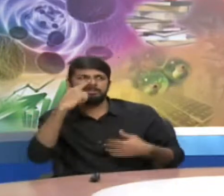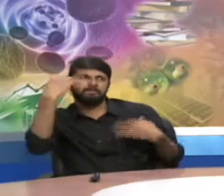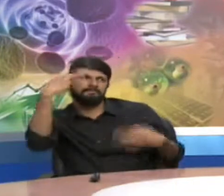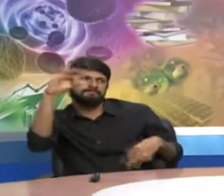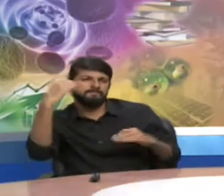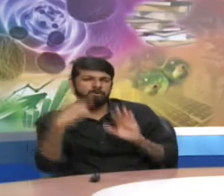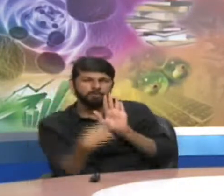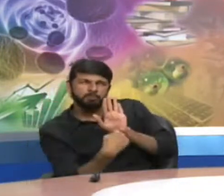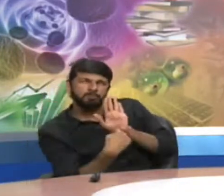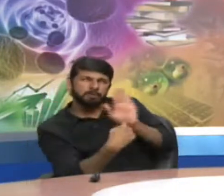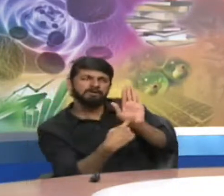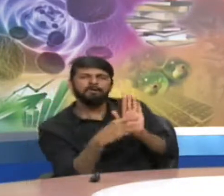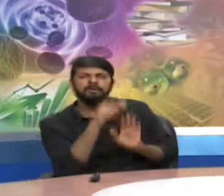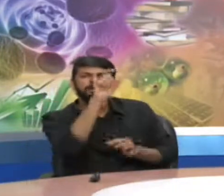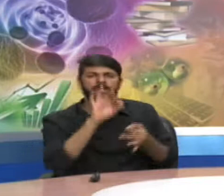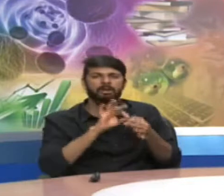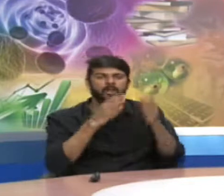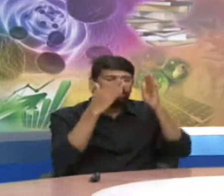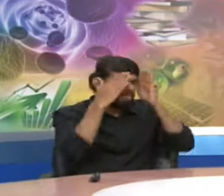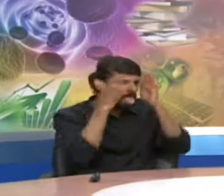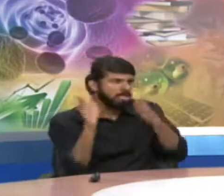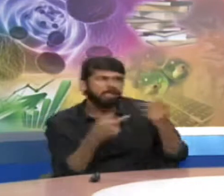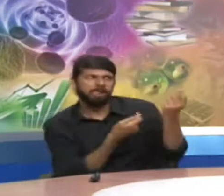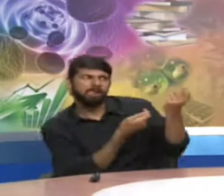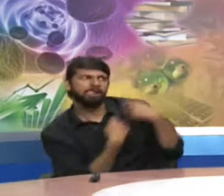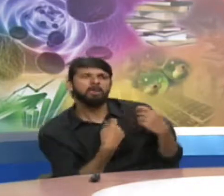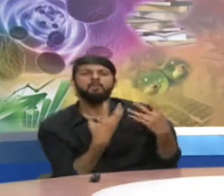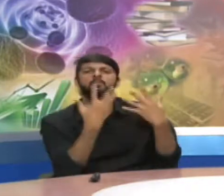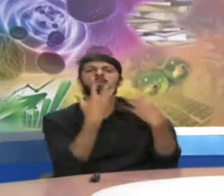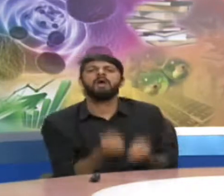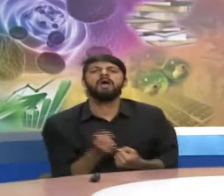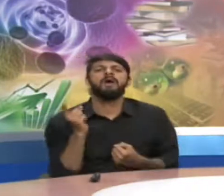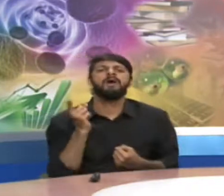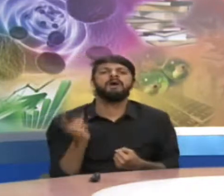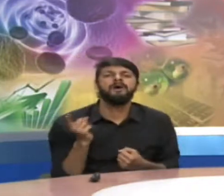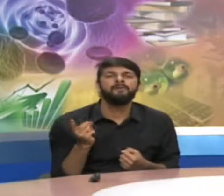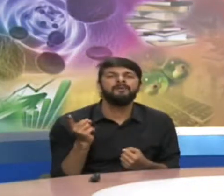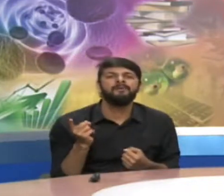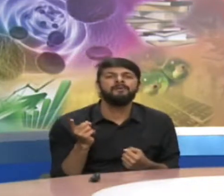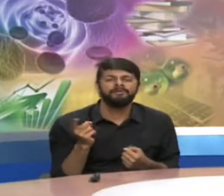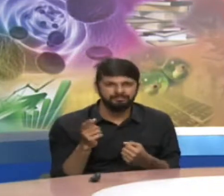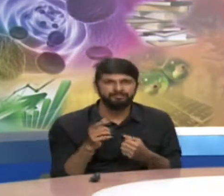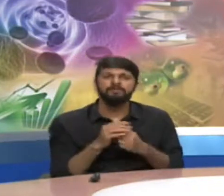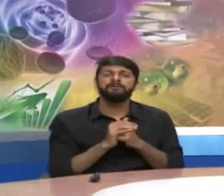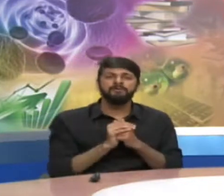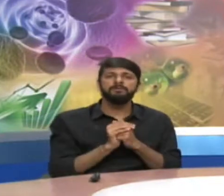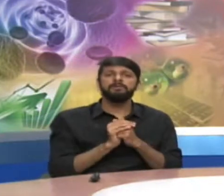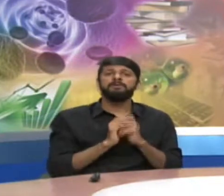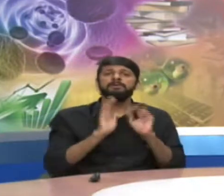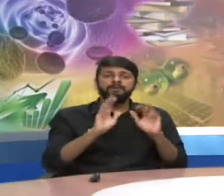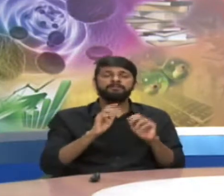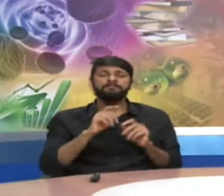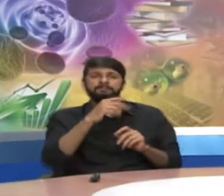And a dwarf is seen trying to scare